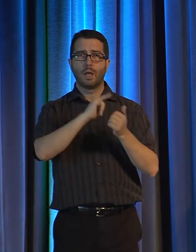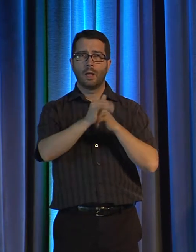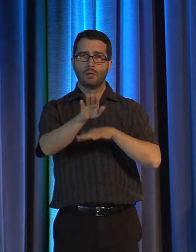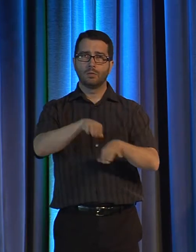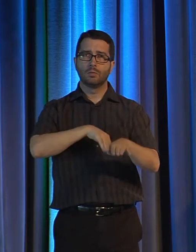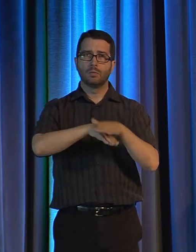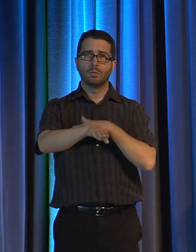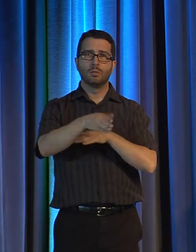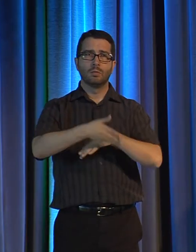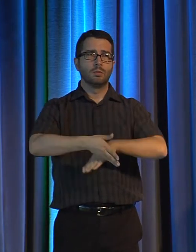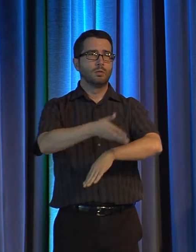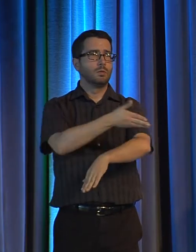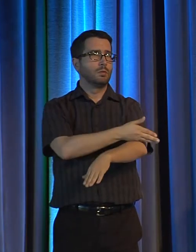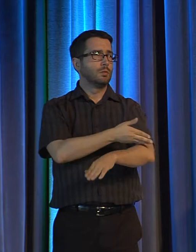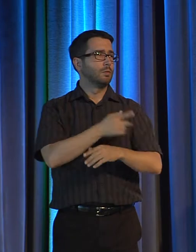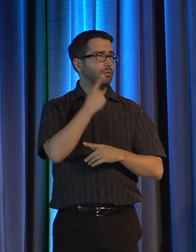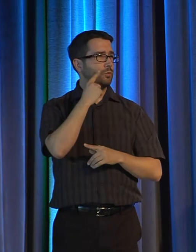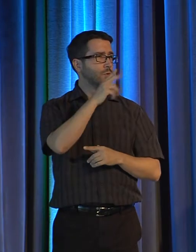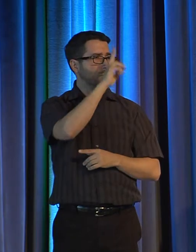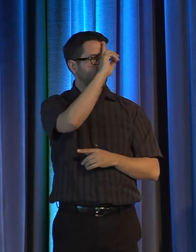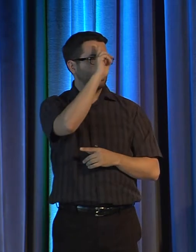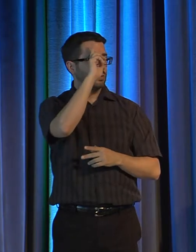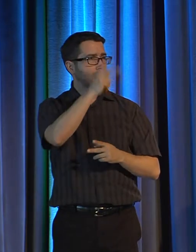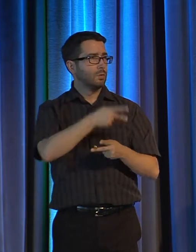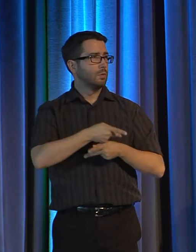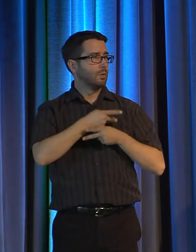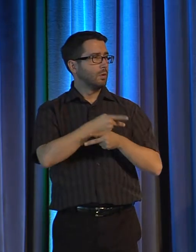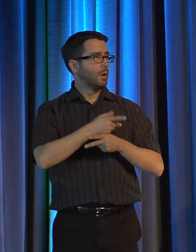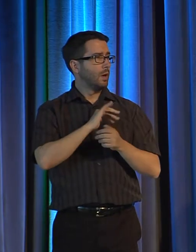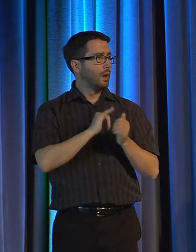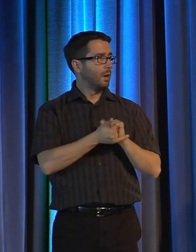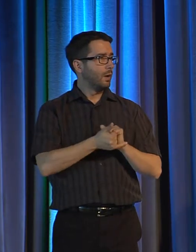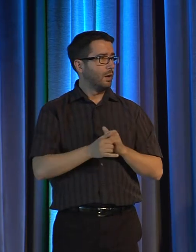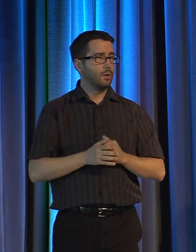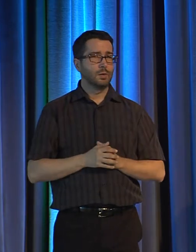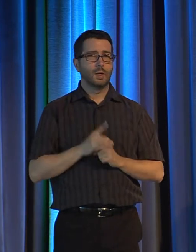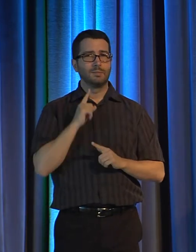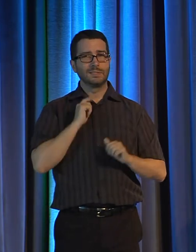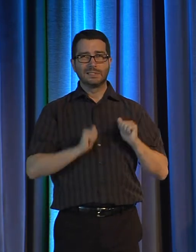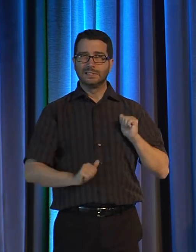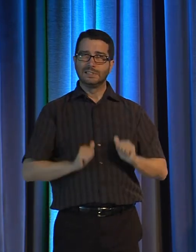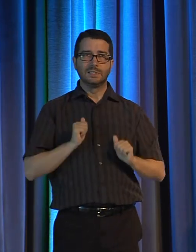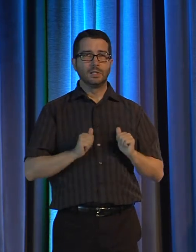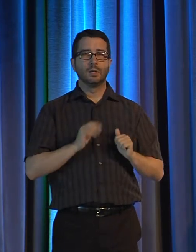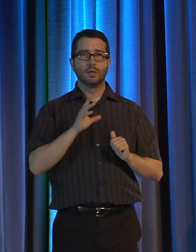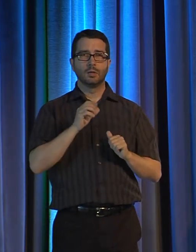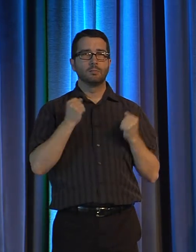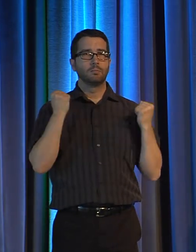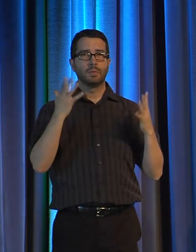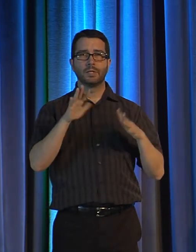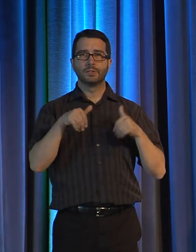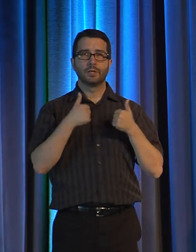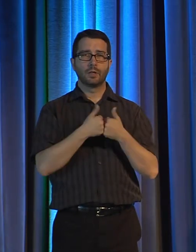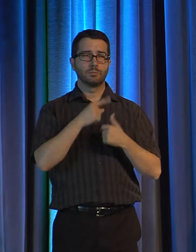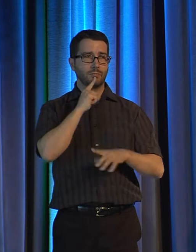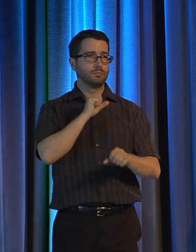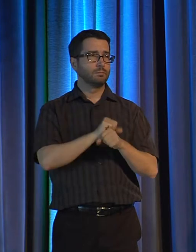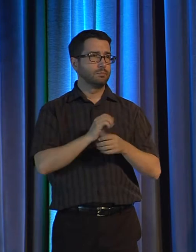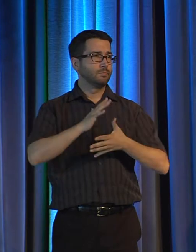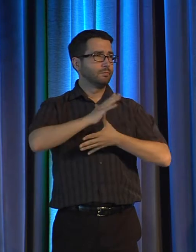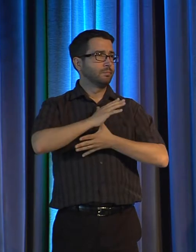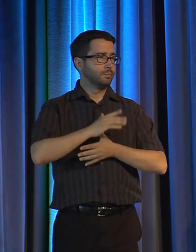care. It's perhaps our biggest challenge. I'm always reluctant to say that because there are lots of challenges, but it's one of our significant